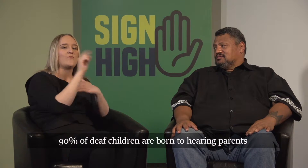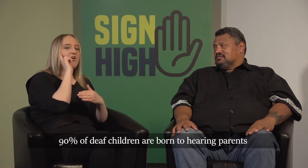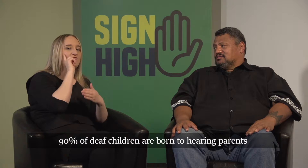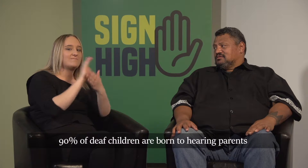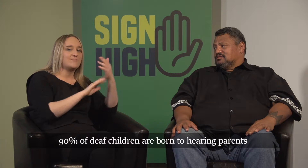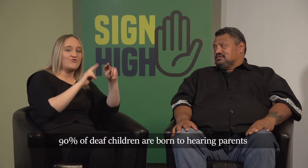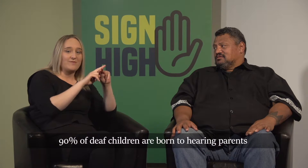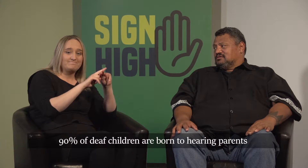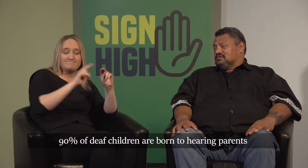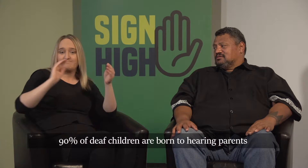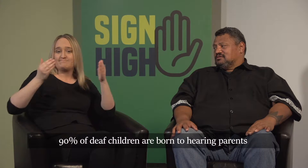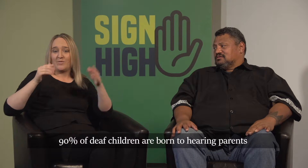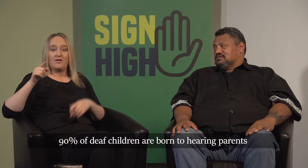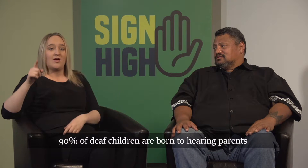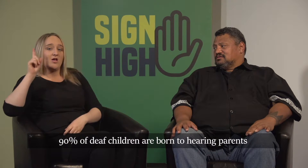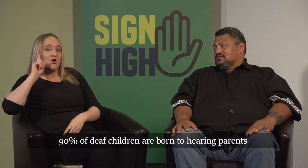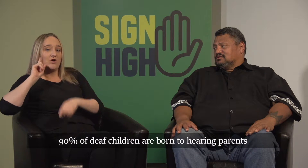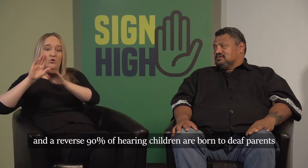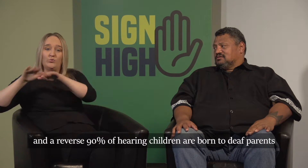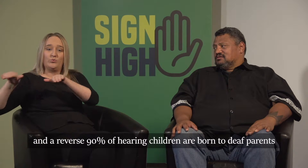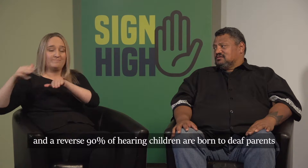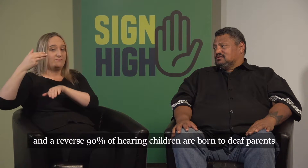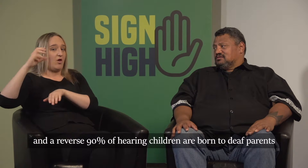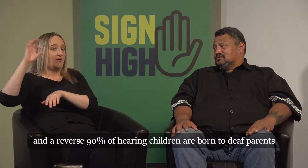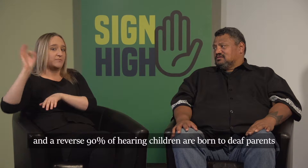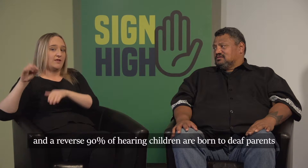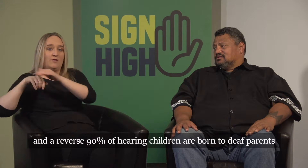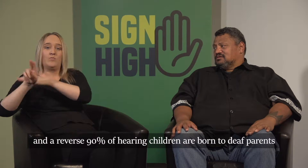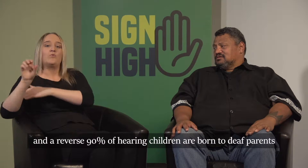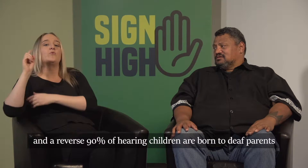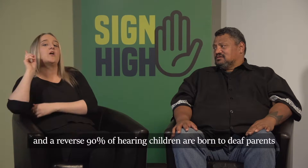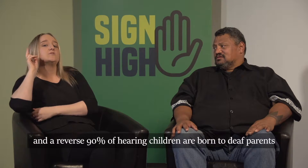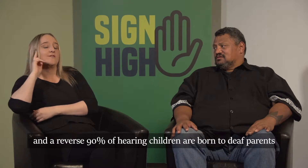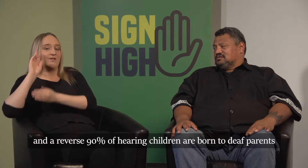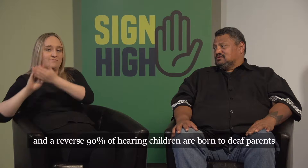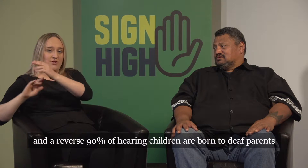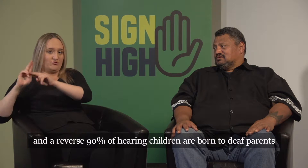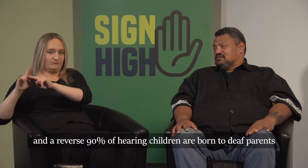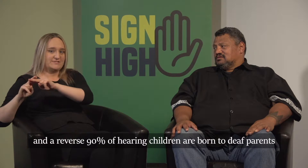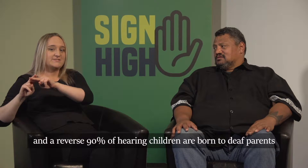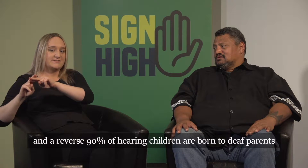90% of deaf children are born to hearing parents, and in reverse, 90% of hearing children are born to deaf parents.